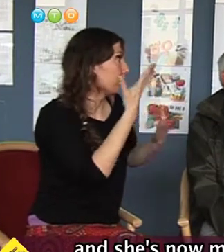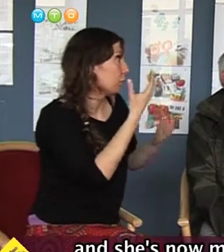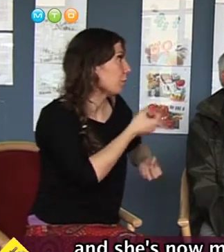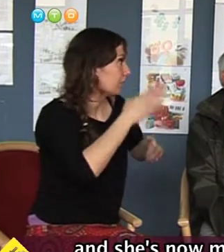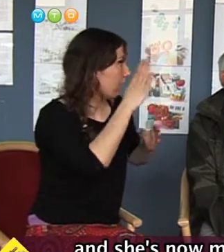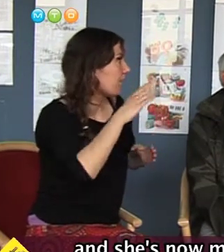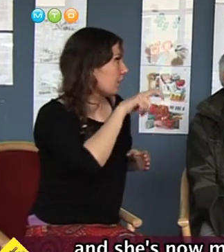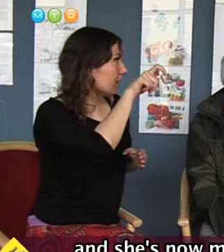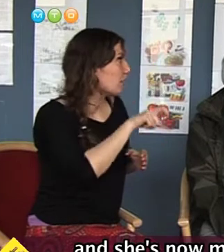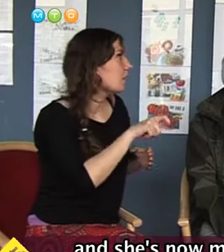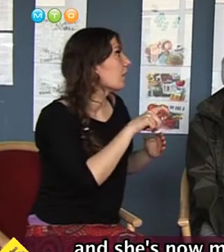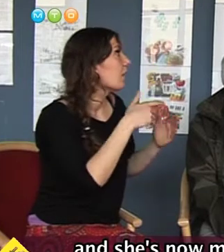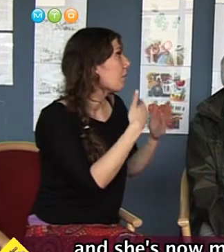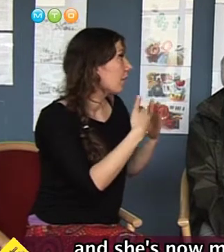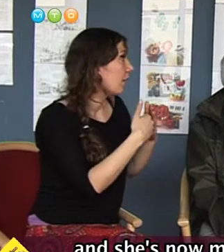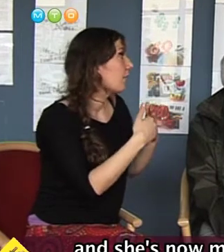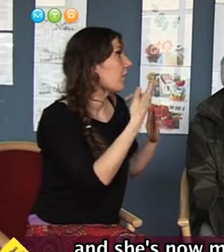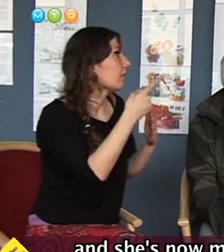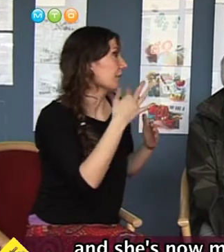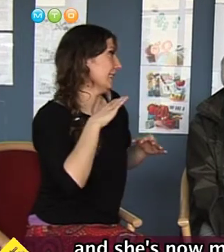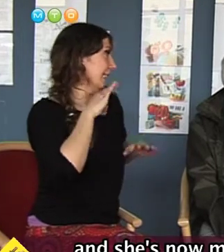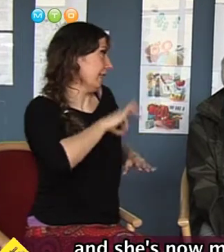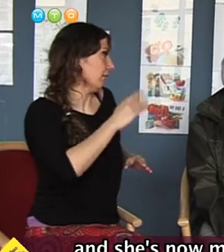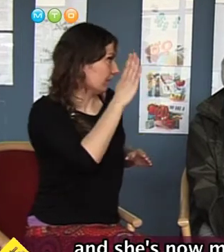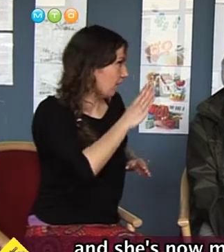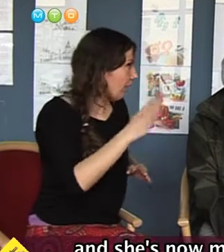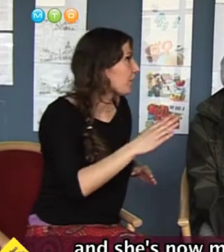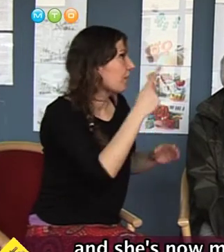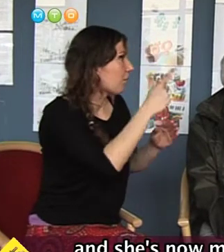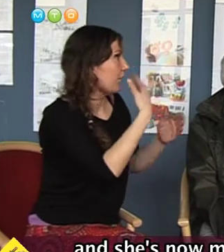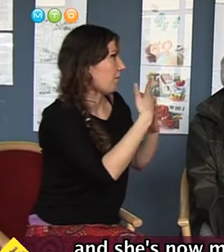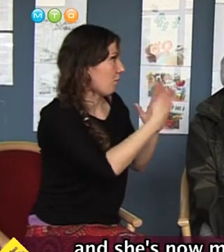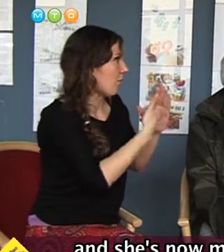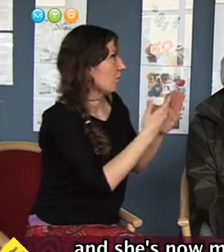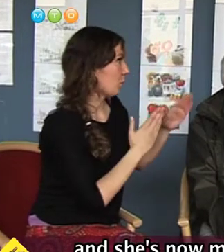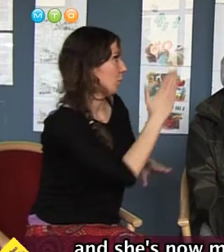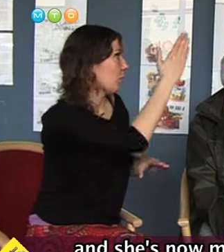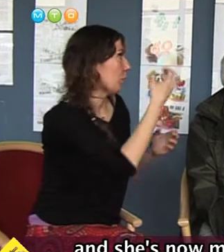and she's now planning her next film. So yeah, all my family make films.